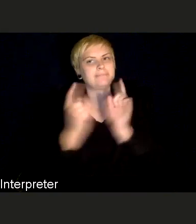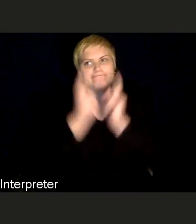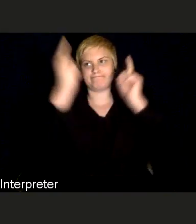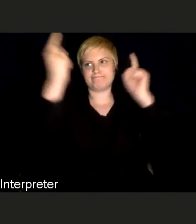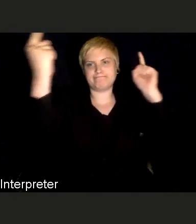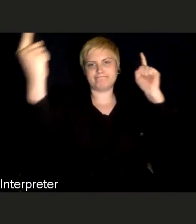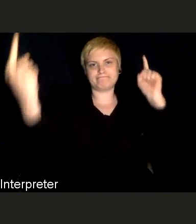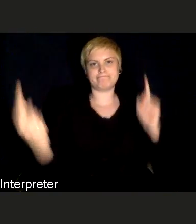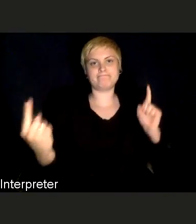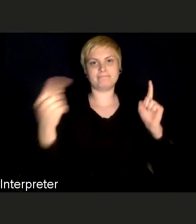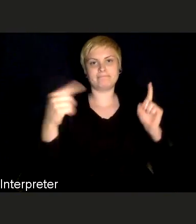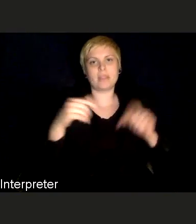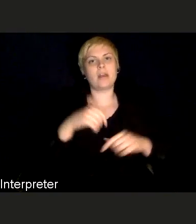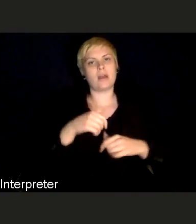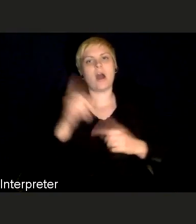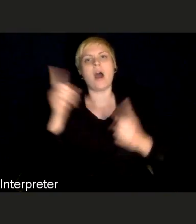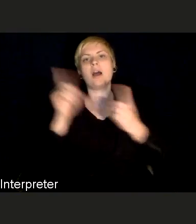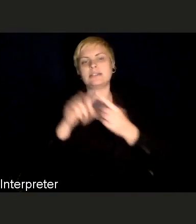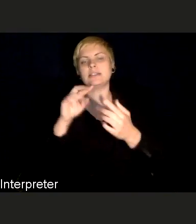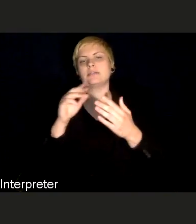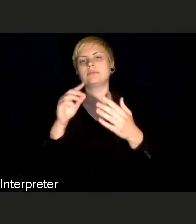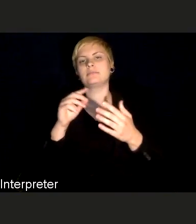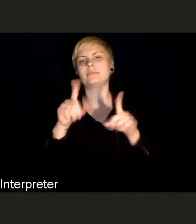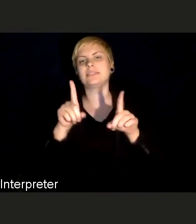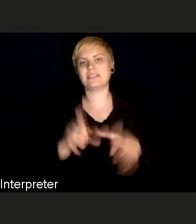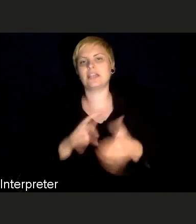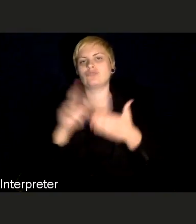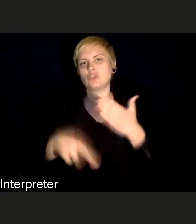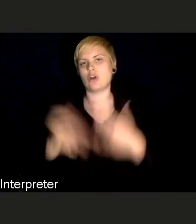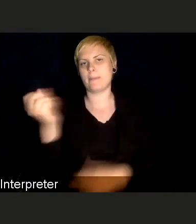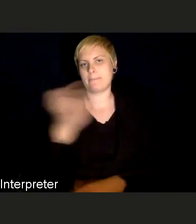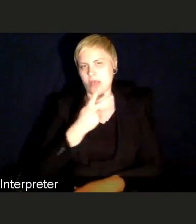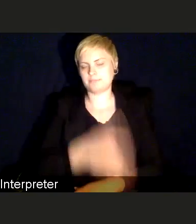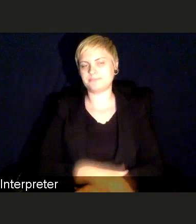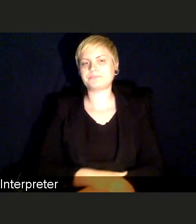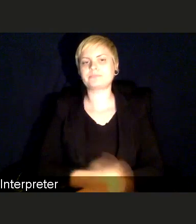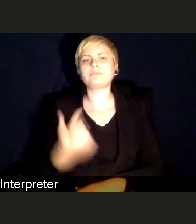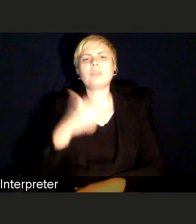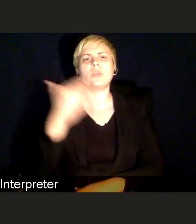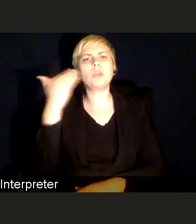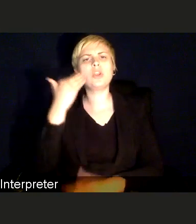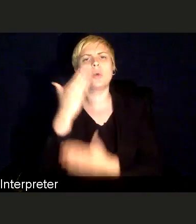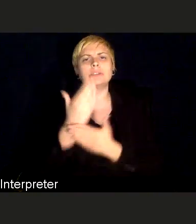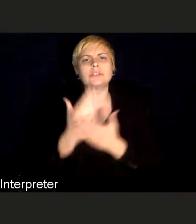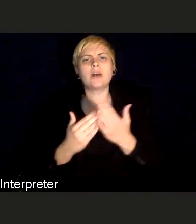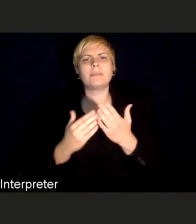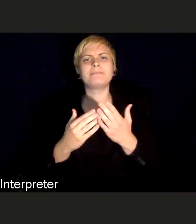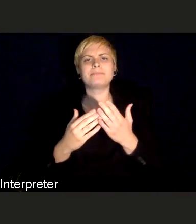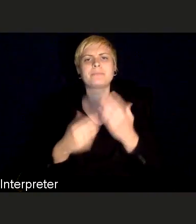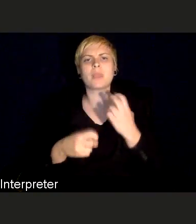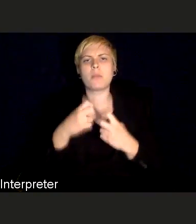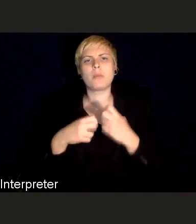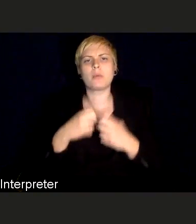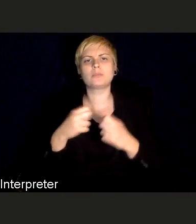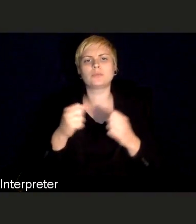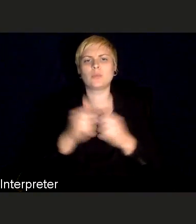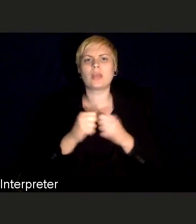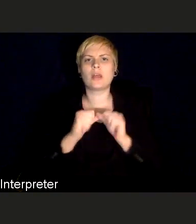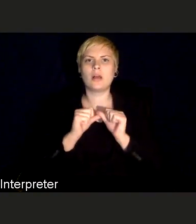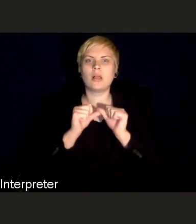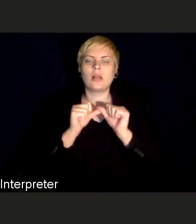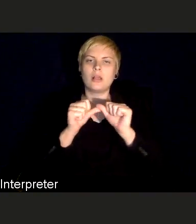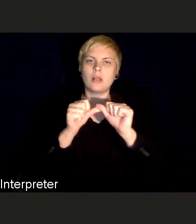come back. Now, we know that there's been some issues that have been raised about the length of time it takes those results to